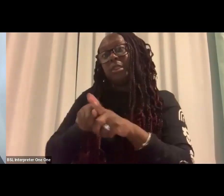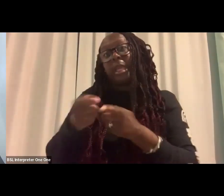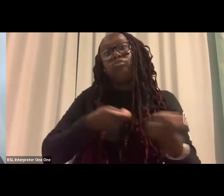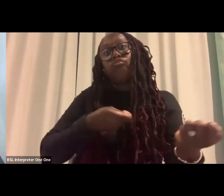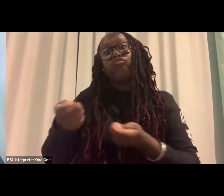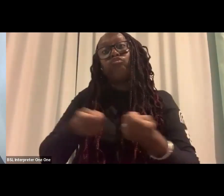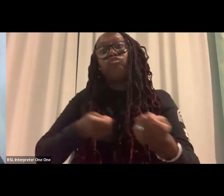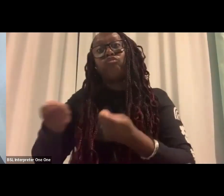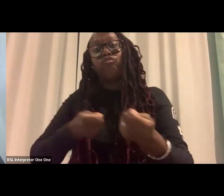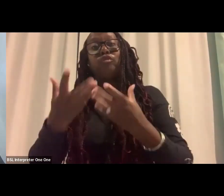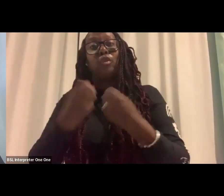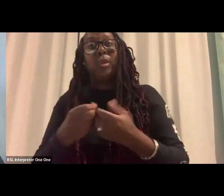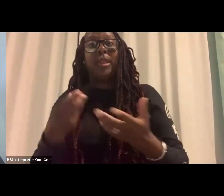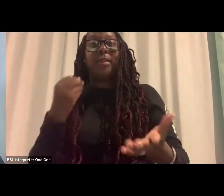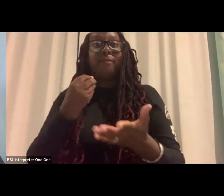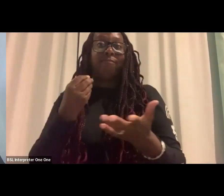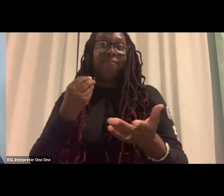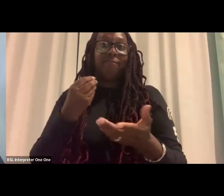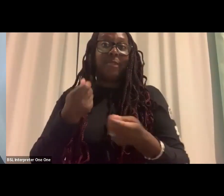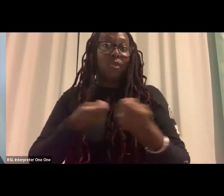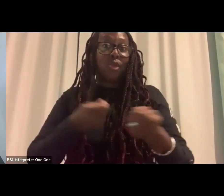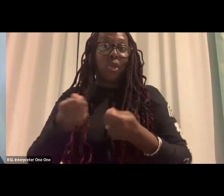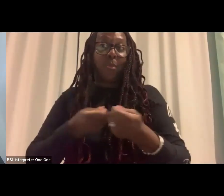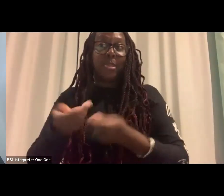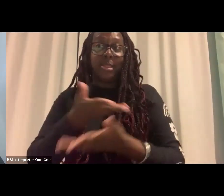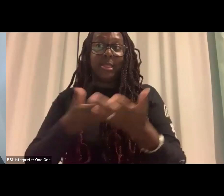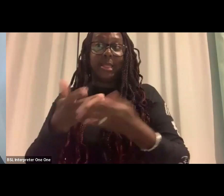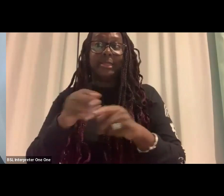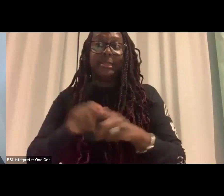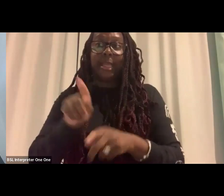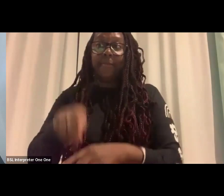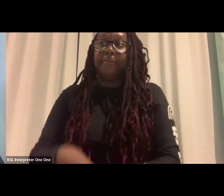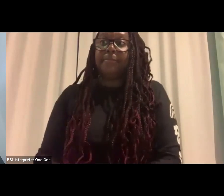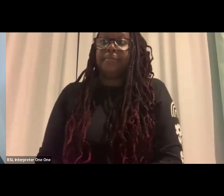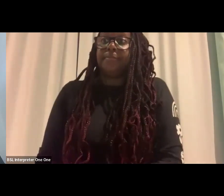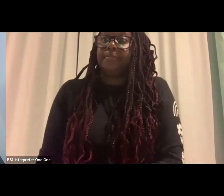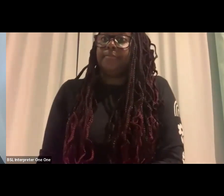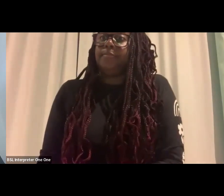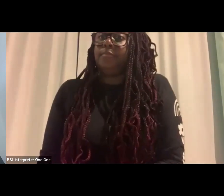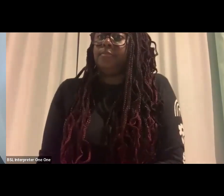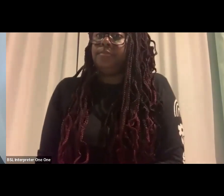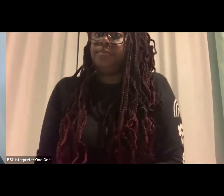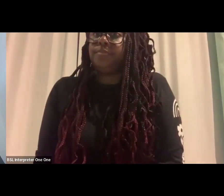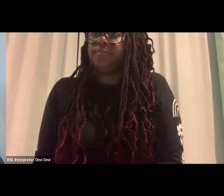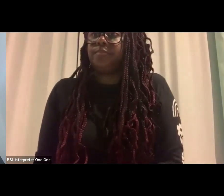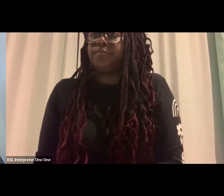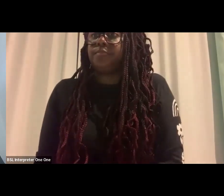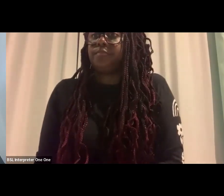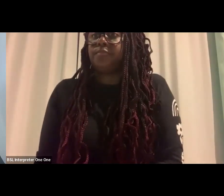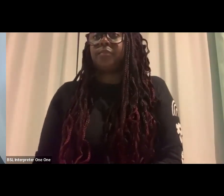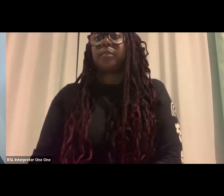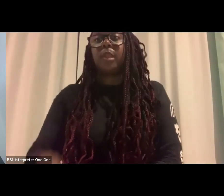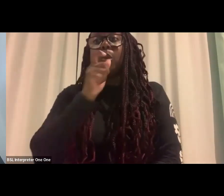of economy that Donut actually is pursuing at the moment. I think that's what we are looking for. So in the words